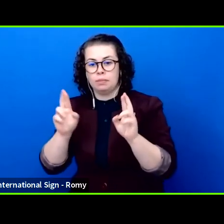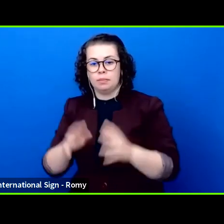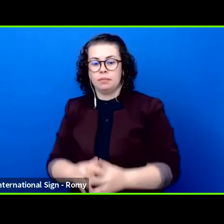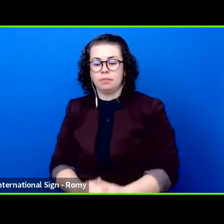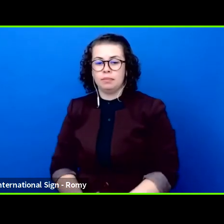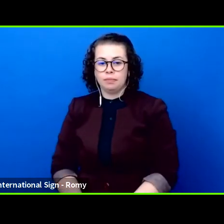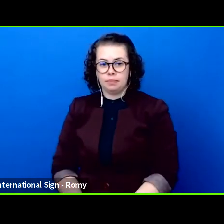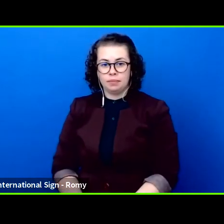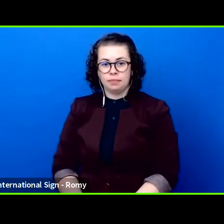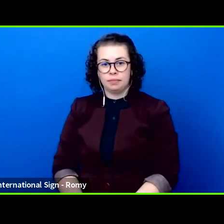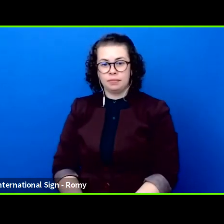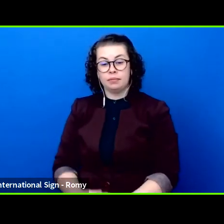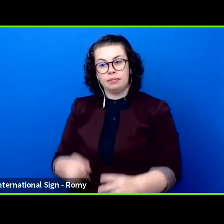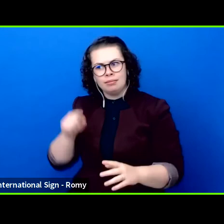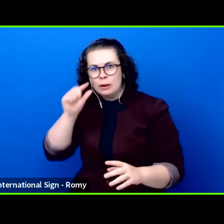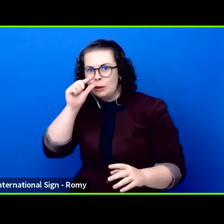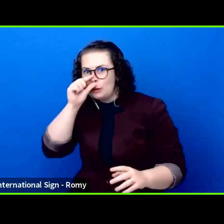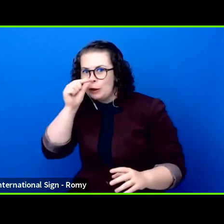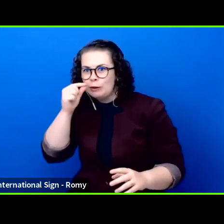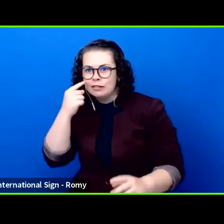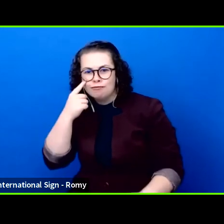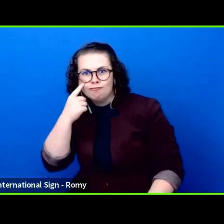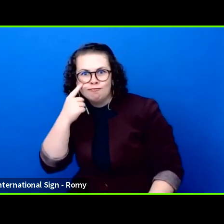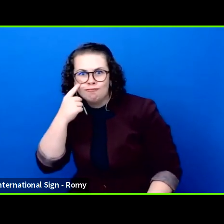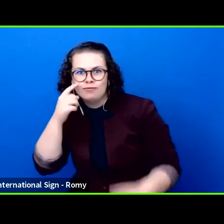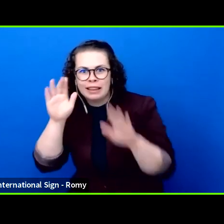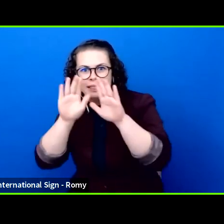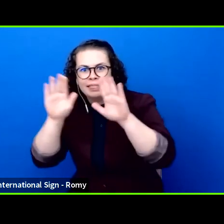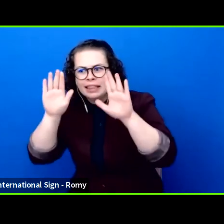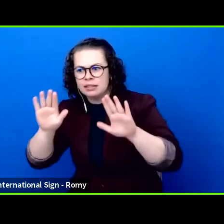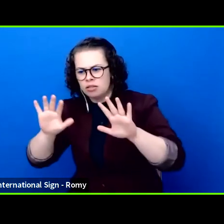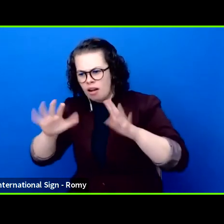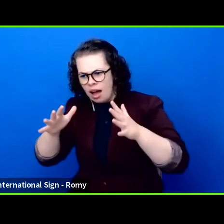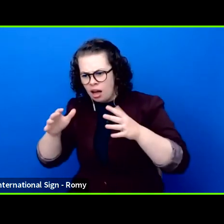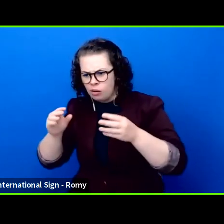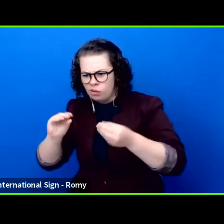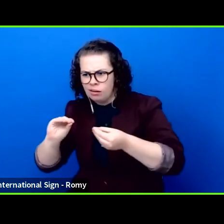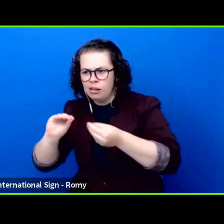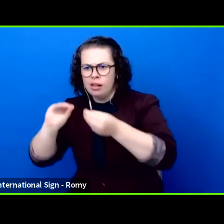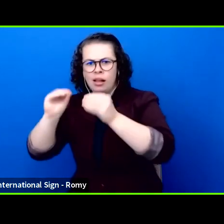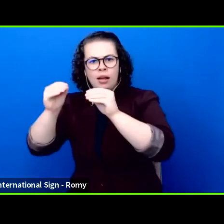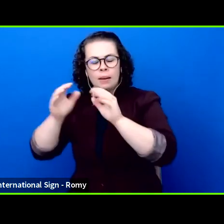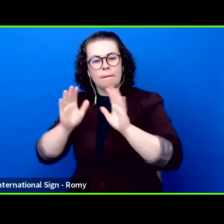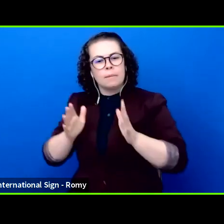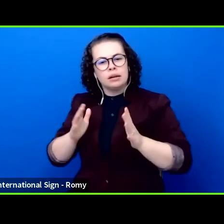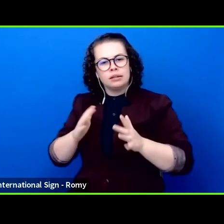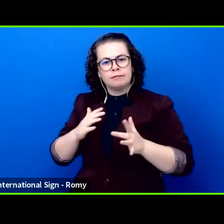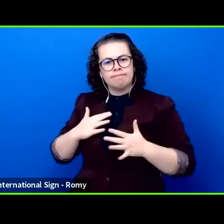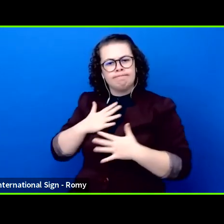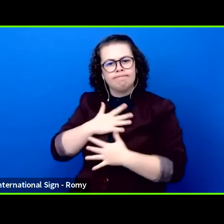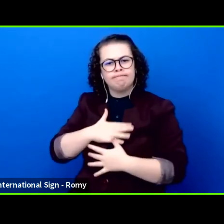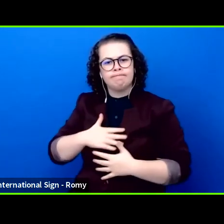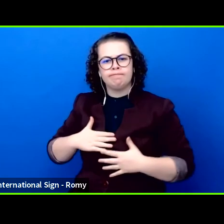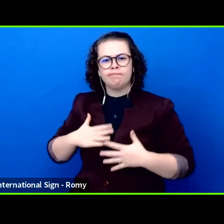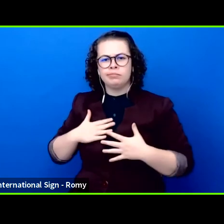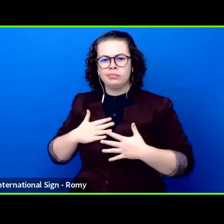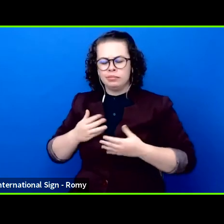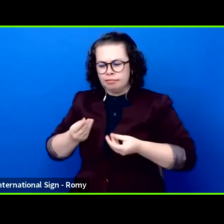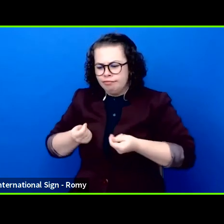Making curious theater work is a work of care. Feeling care, sharing care.